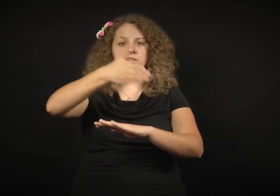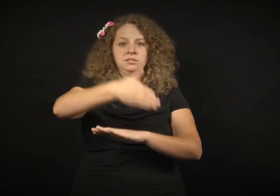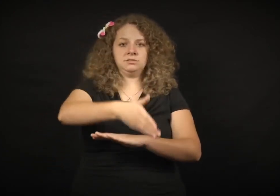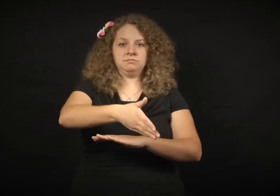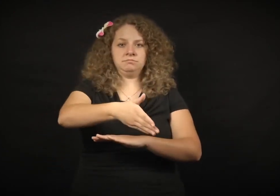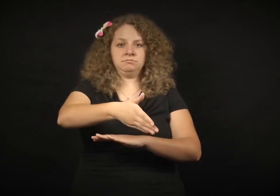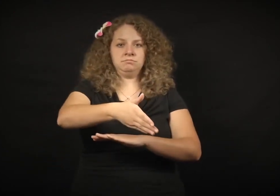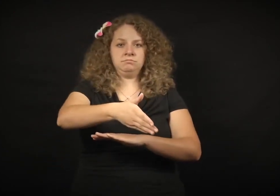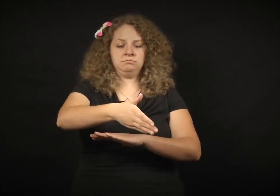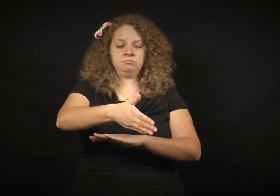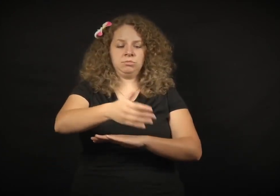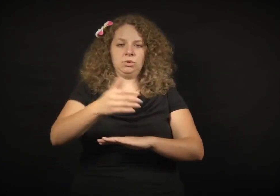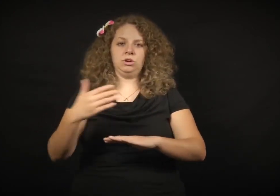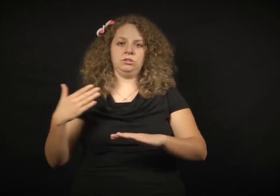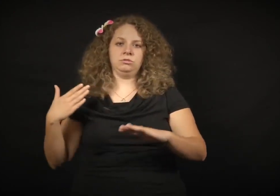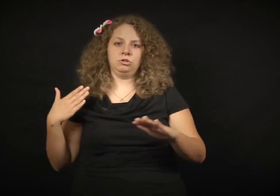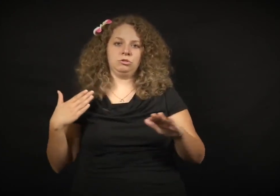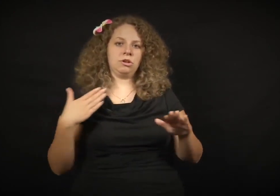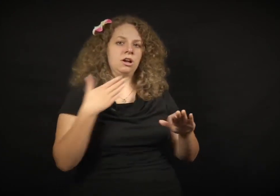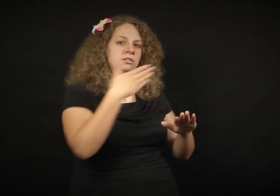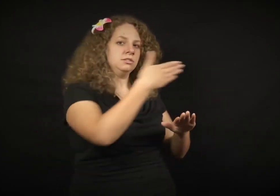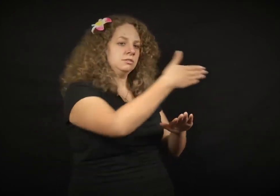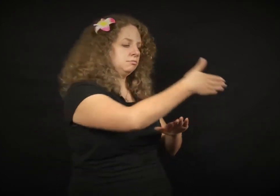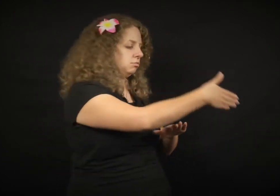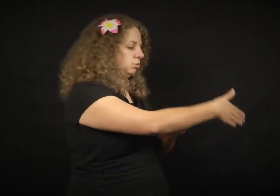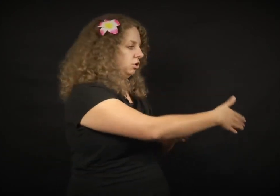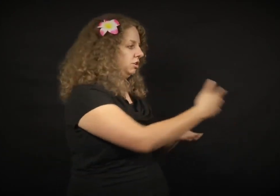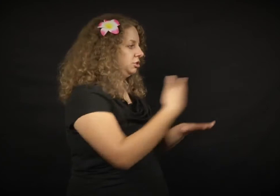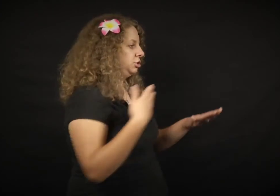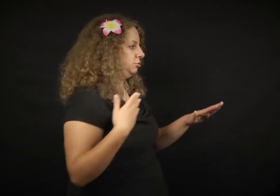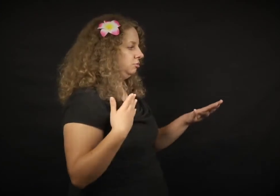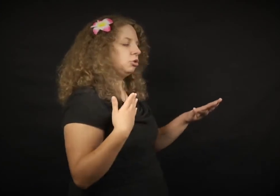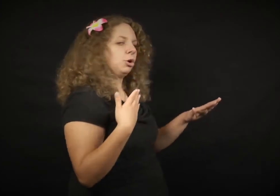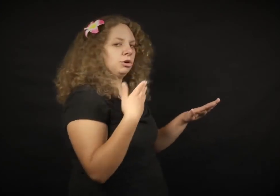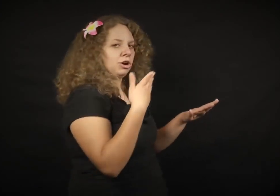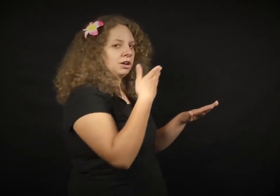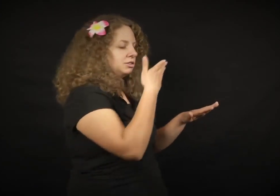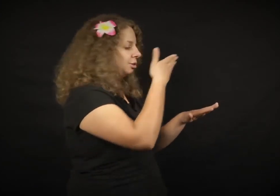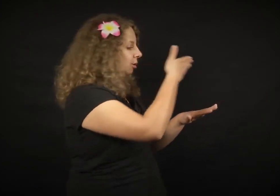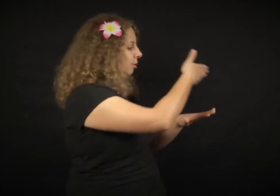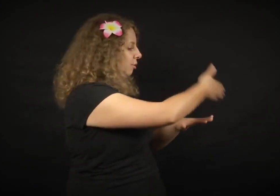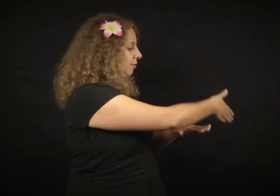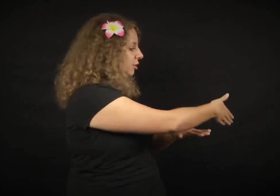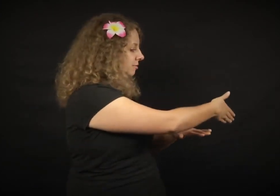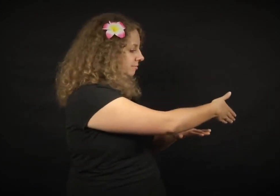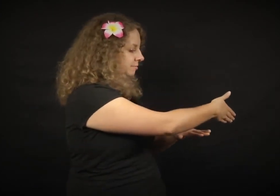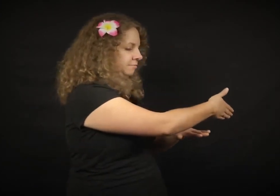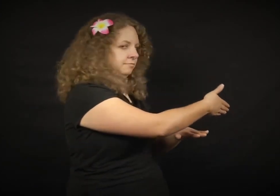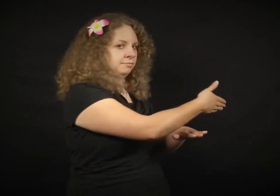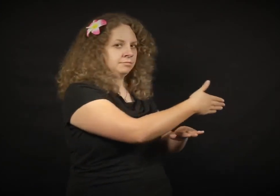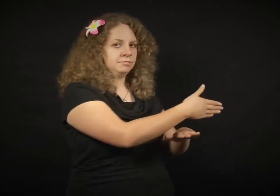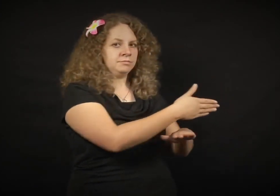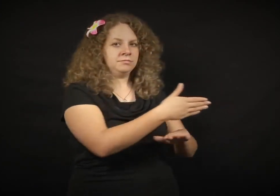Across or cross, or to go across, to go over.